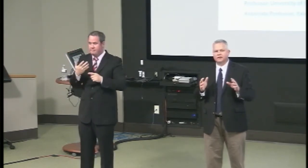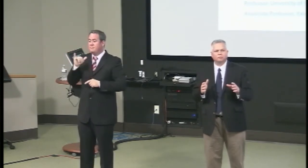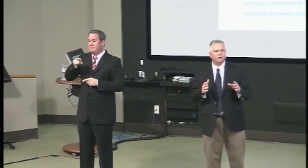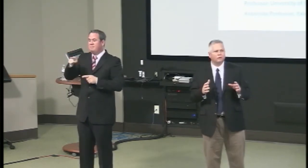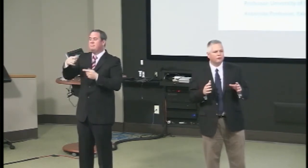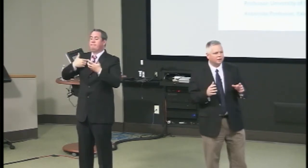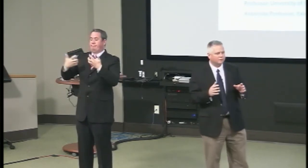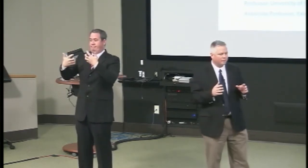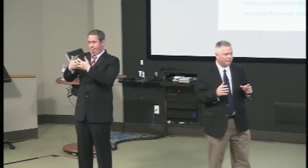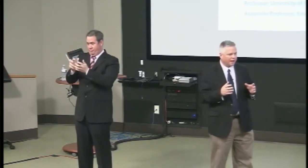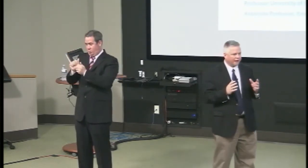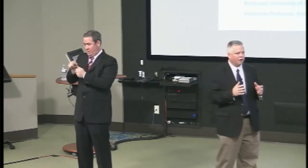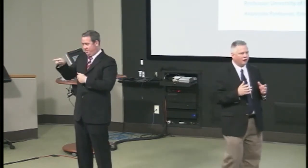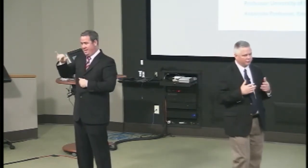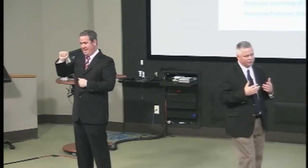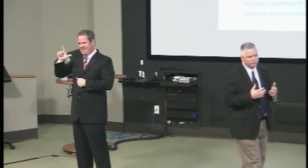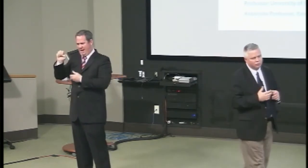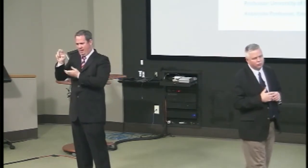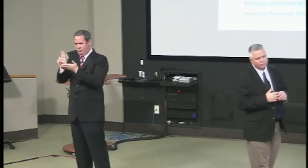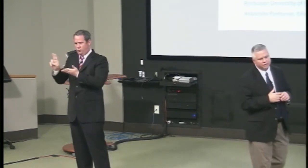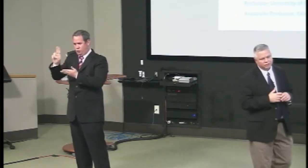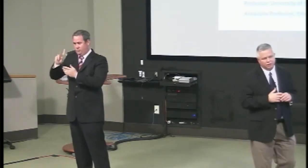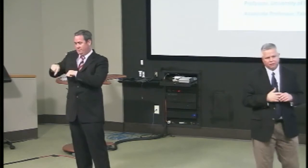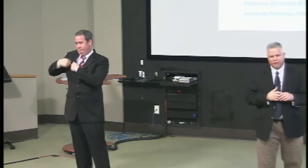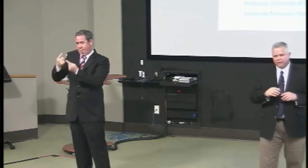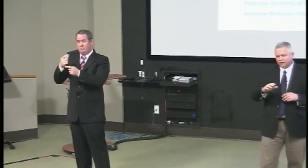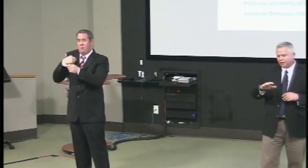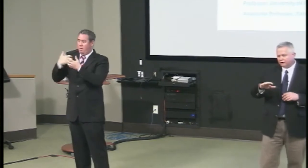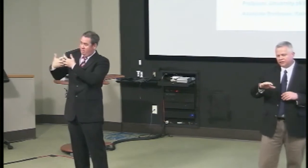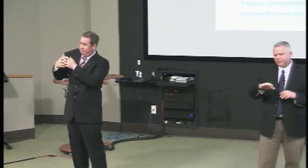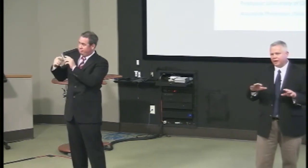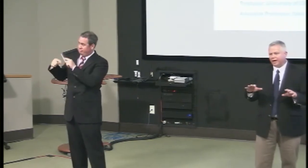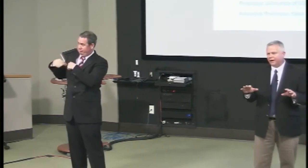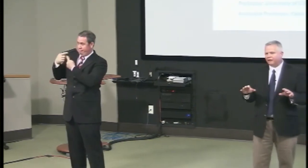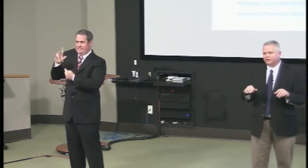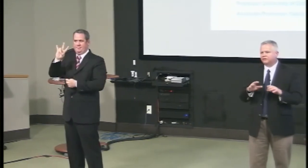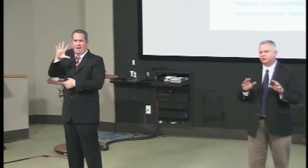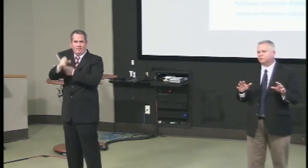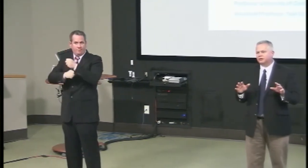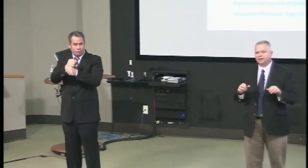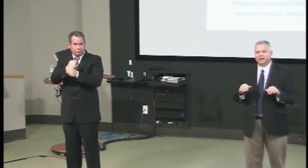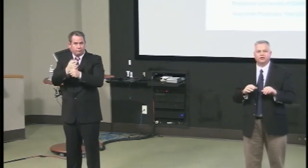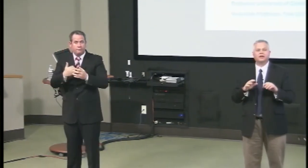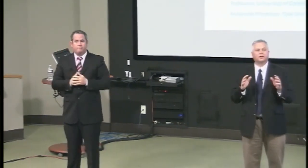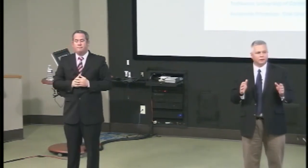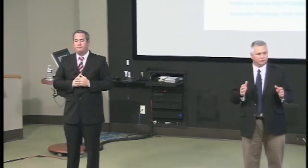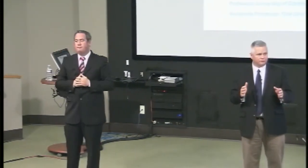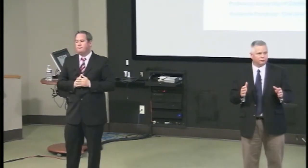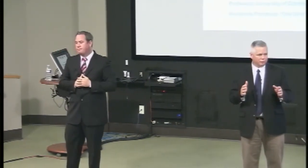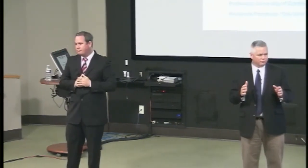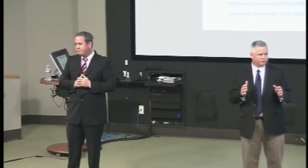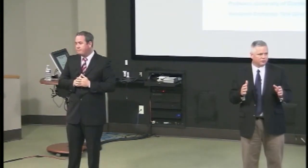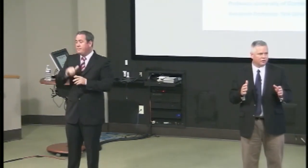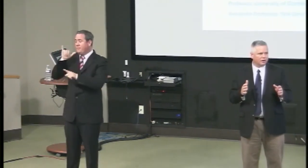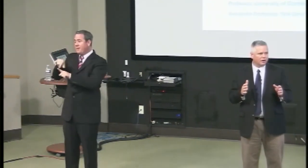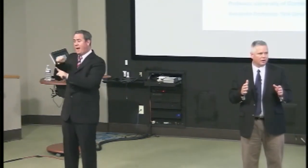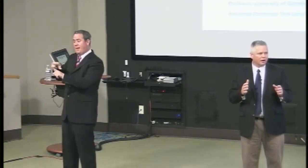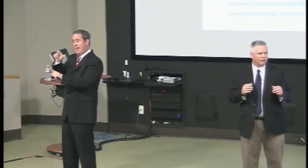always exploring at heart. The sort of core mission is to understand the biology of human communication in all its